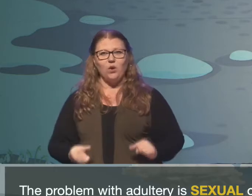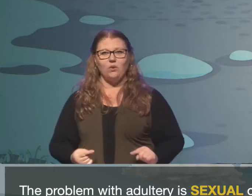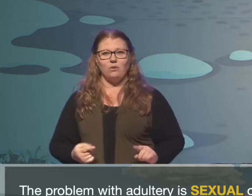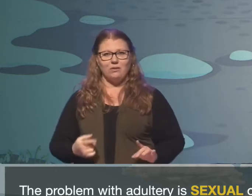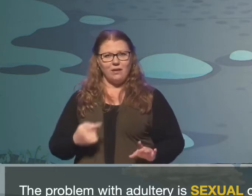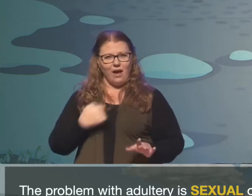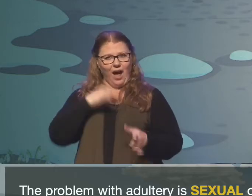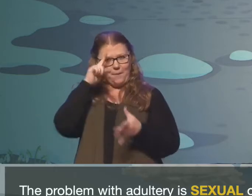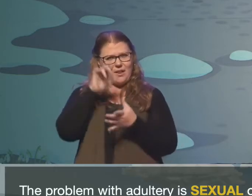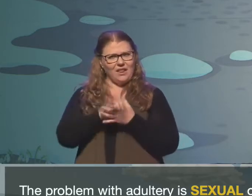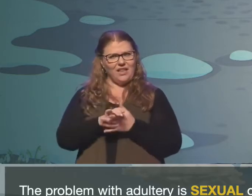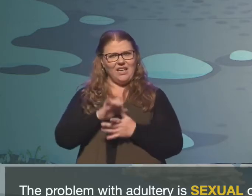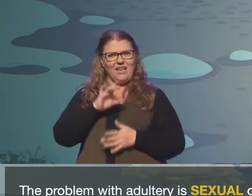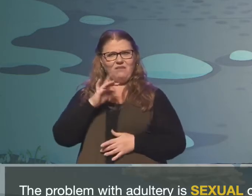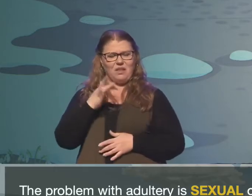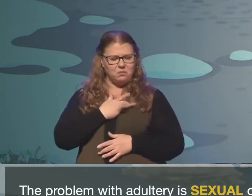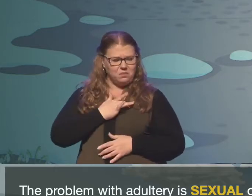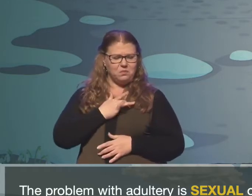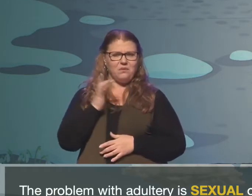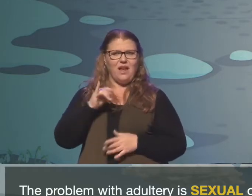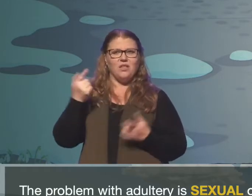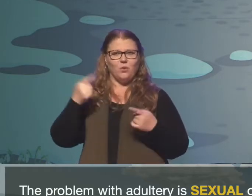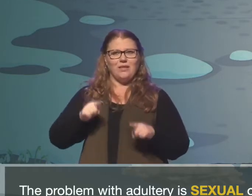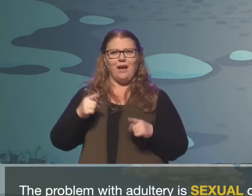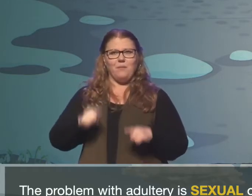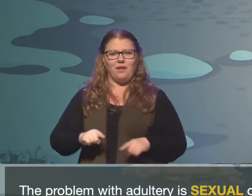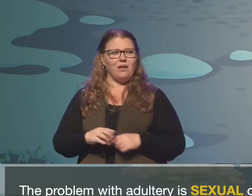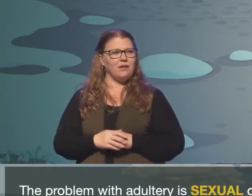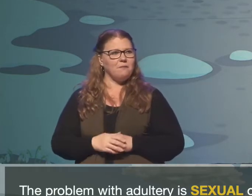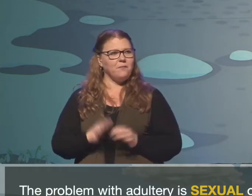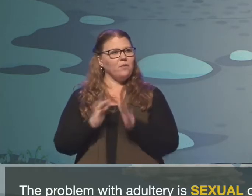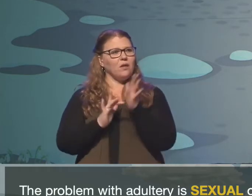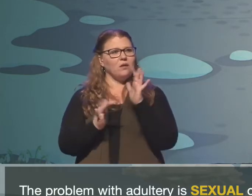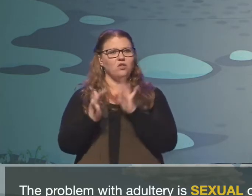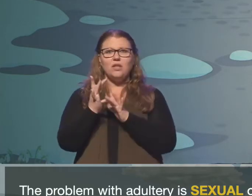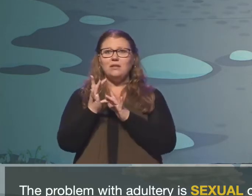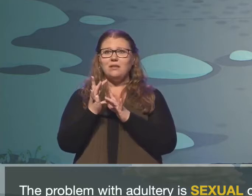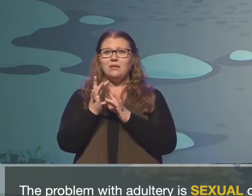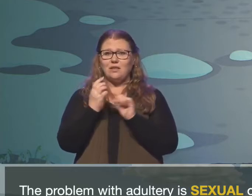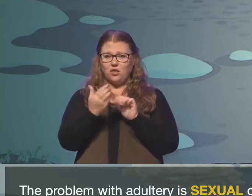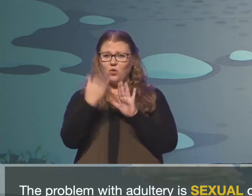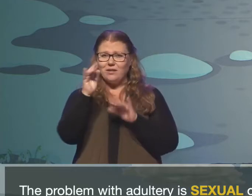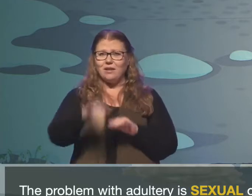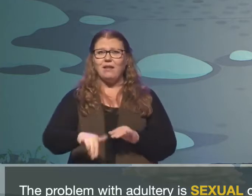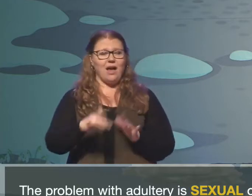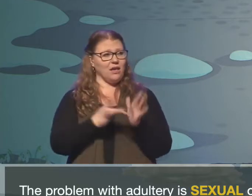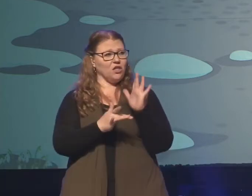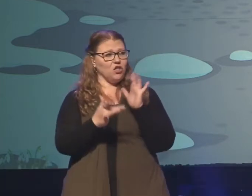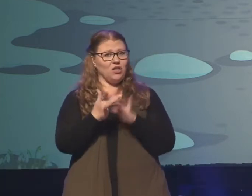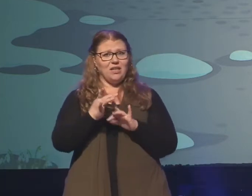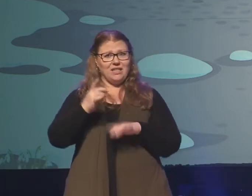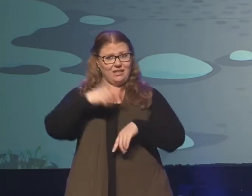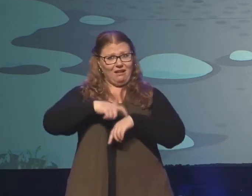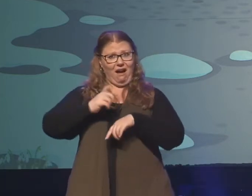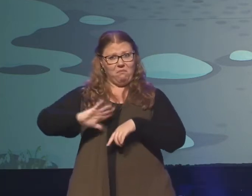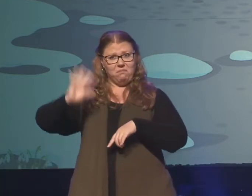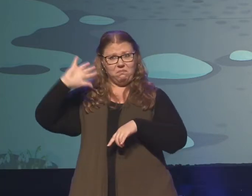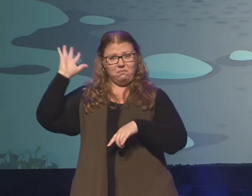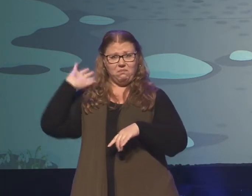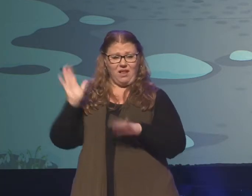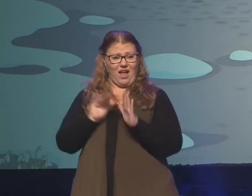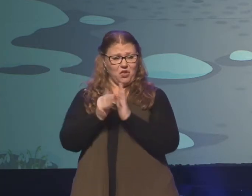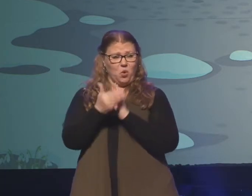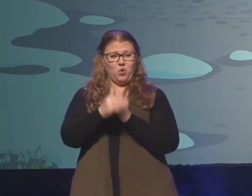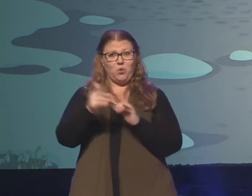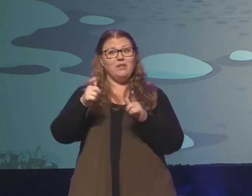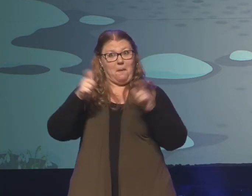I believe deeply that's what's happening, right? And so Jesus is certainly addressing it. And in Jesus's day, right, adultery was a